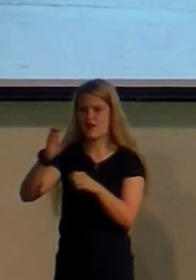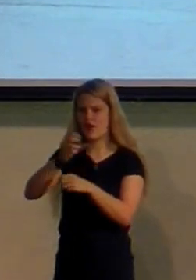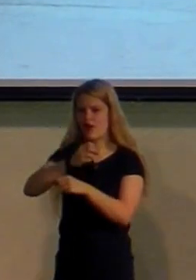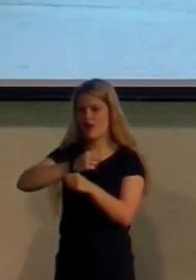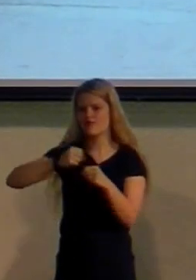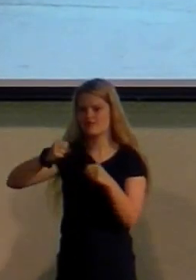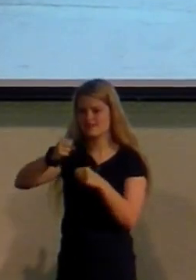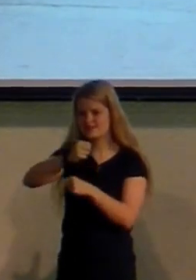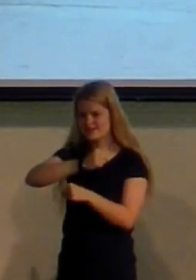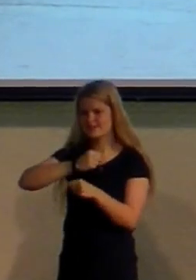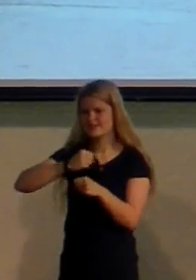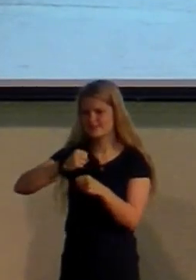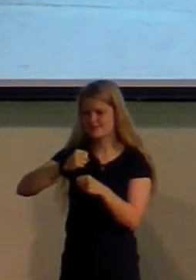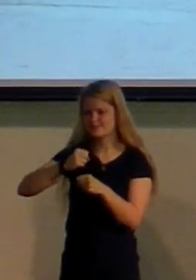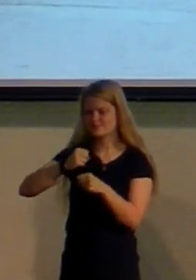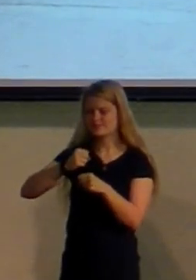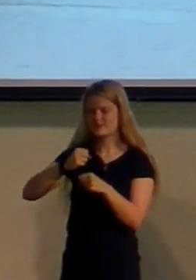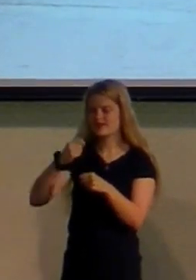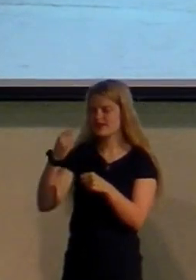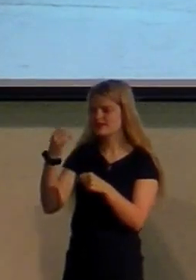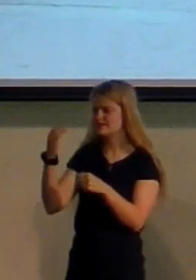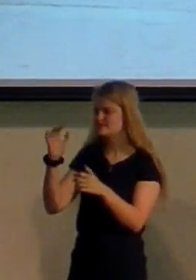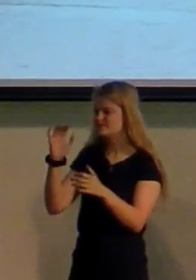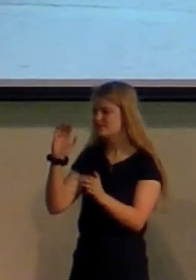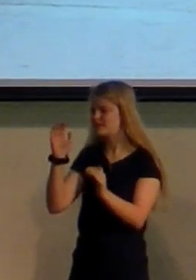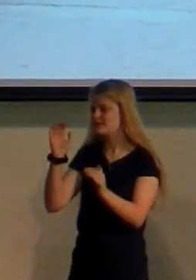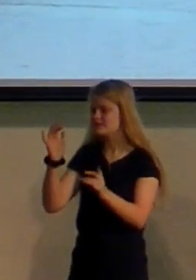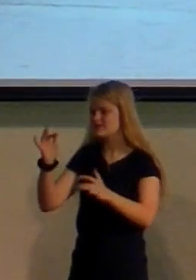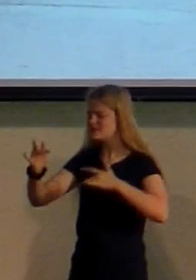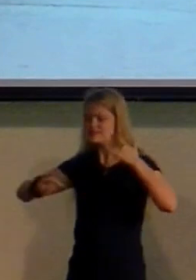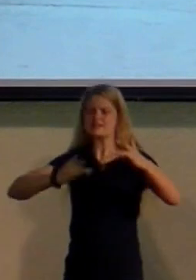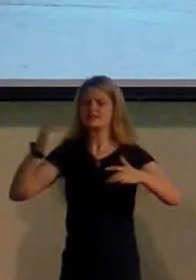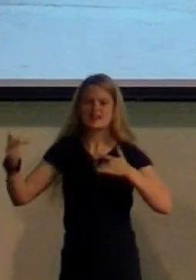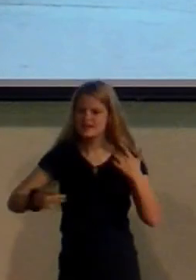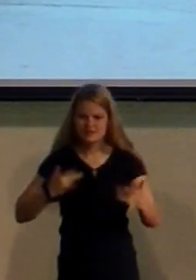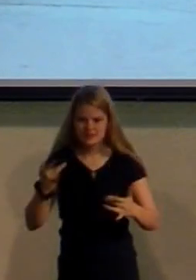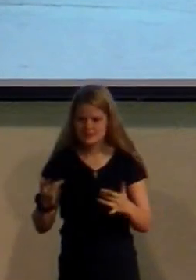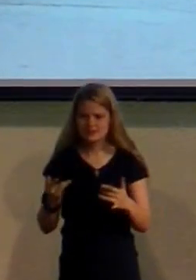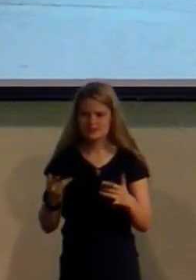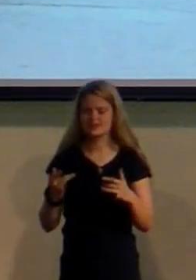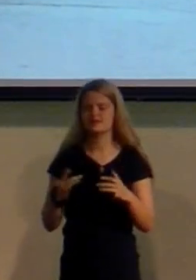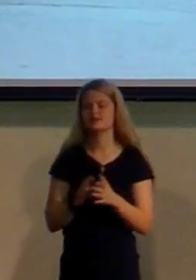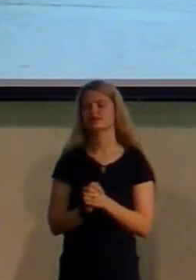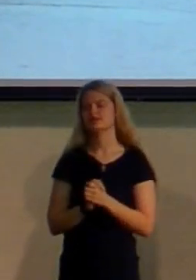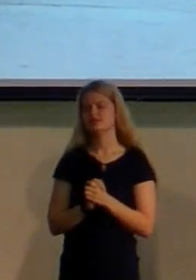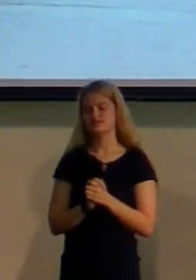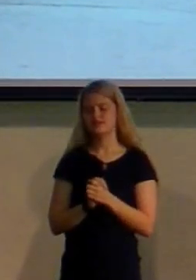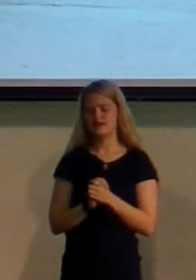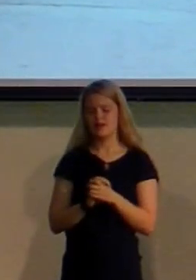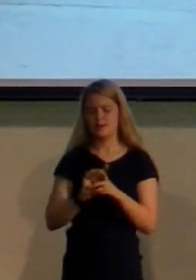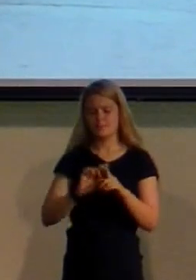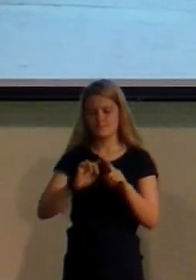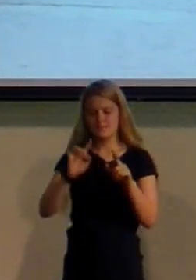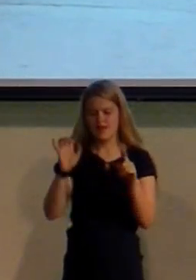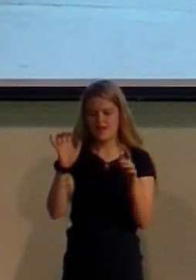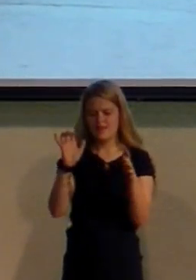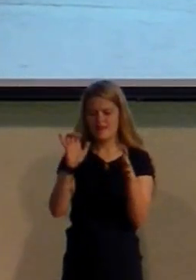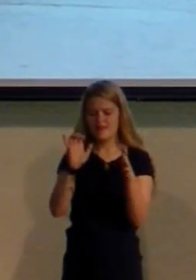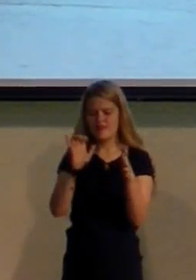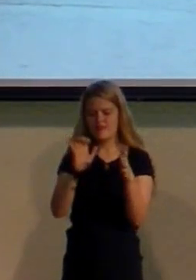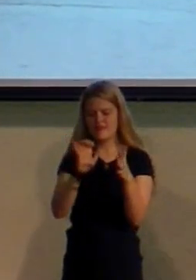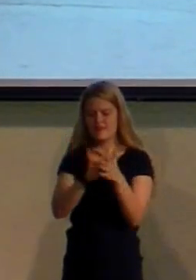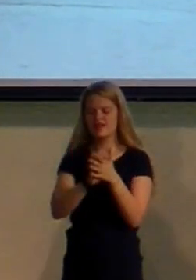It seems like he's too pumped up with all that he has to say. But that's the picture